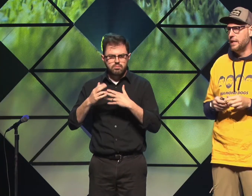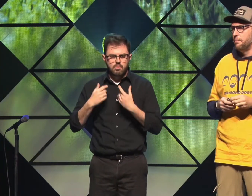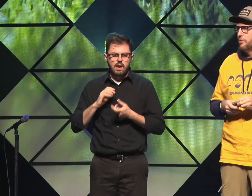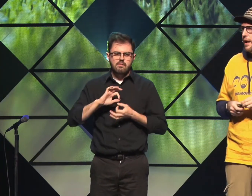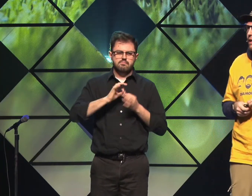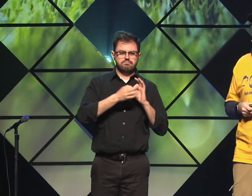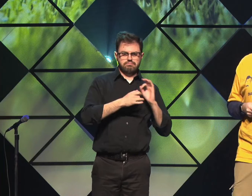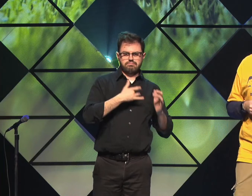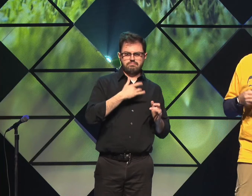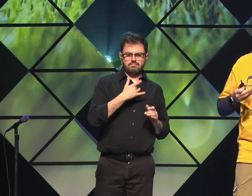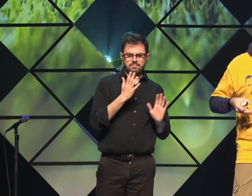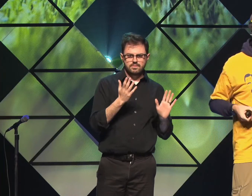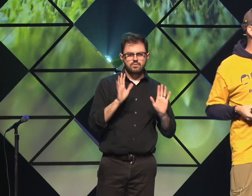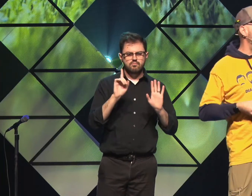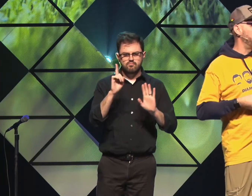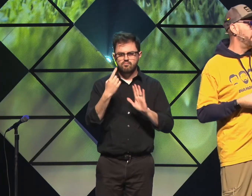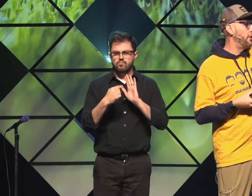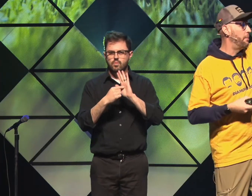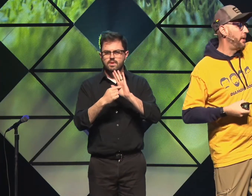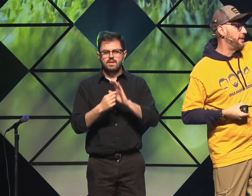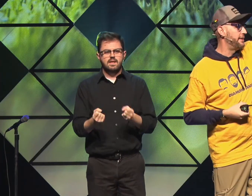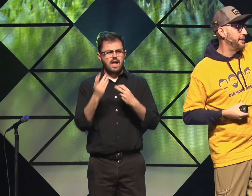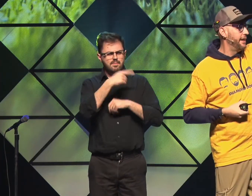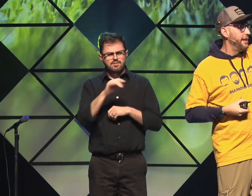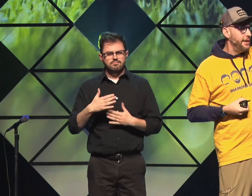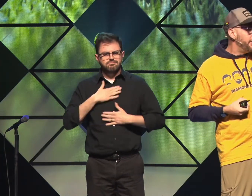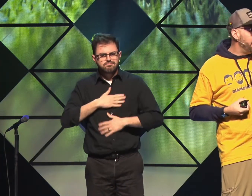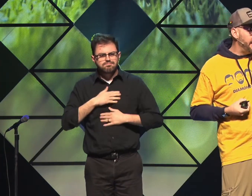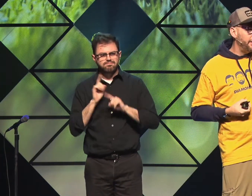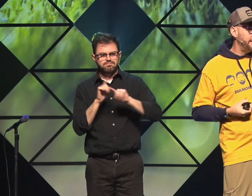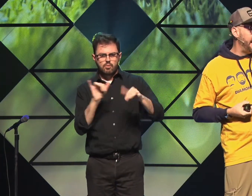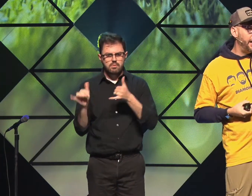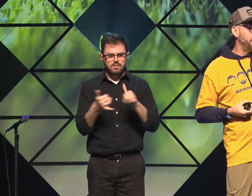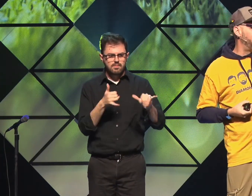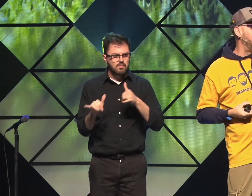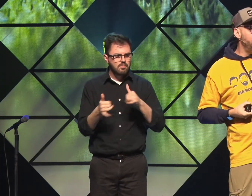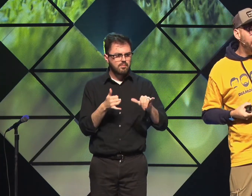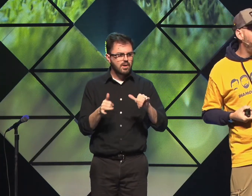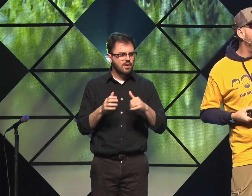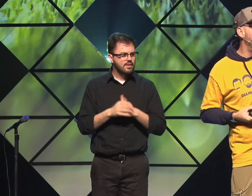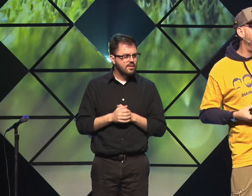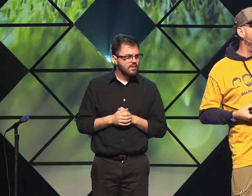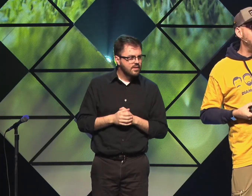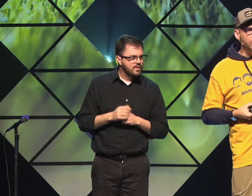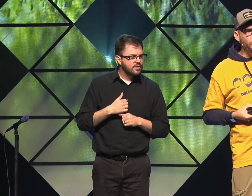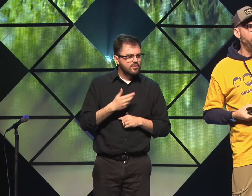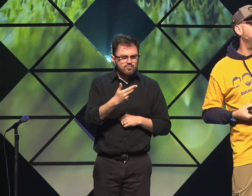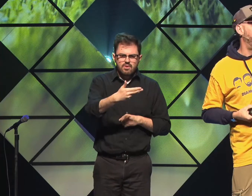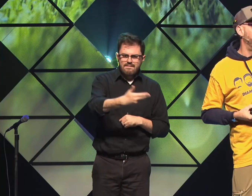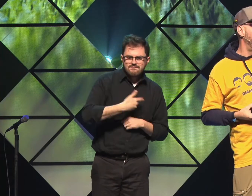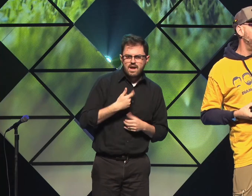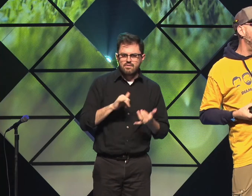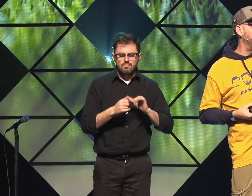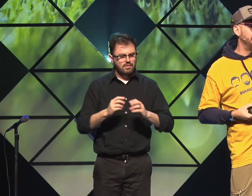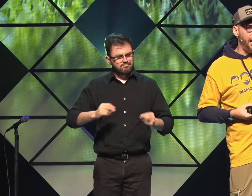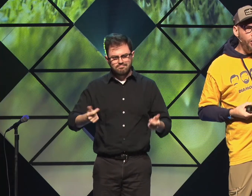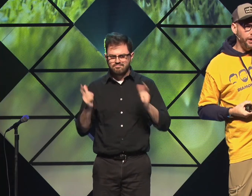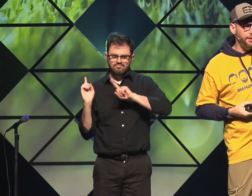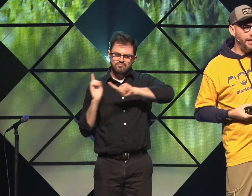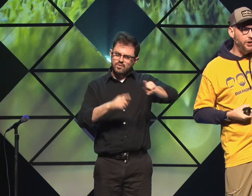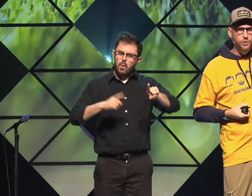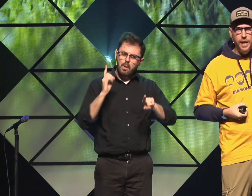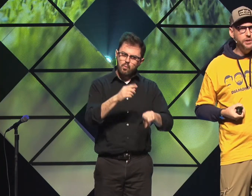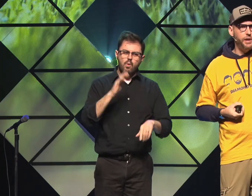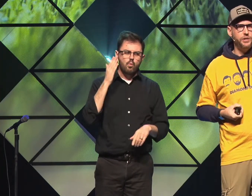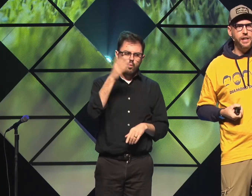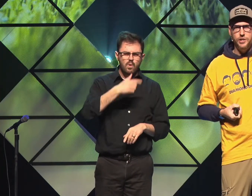great example, right? How many of you are party people? You love to go to parties. Who in the house is that extrovert? Like you get invited to a party and you were there. Raise your hand, and I own it.